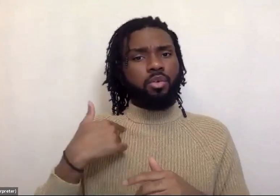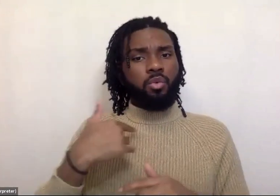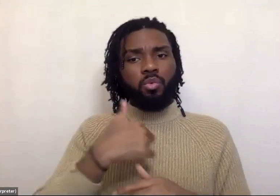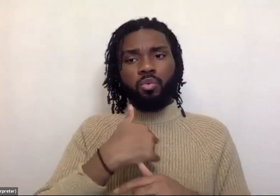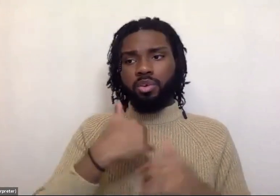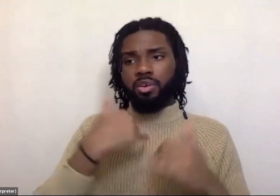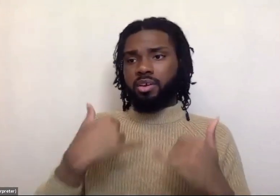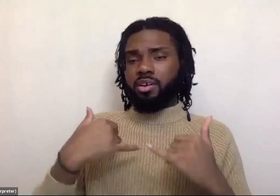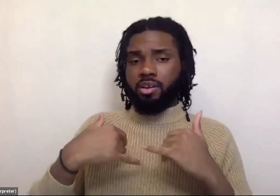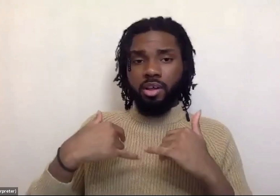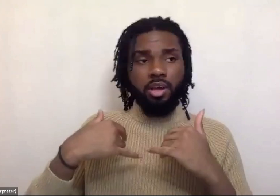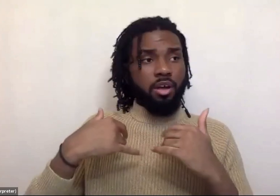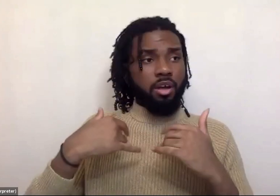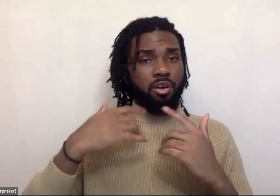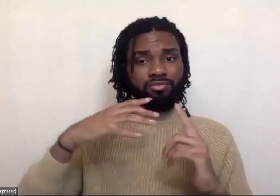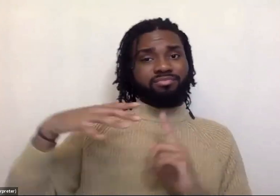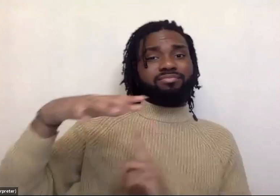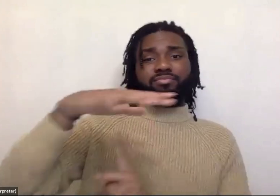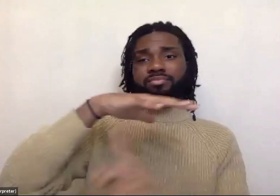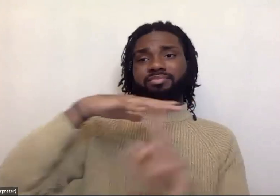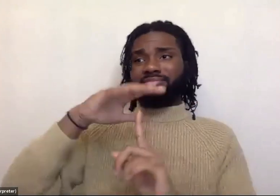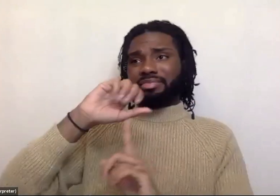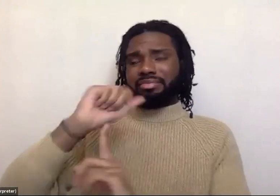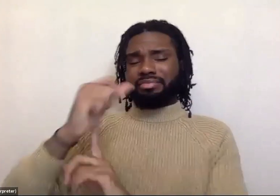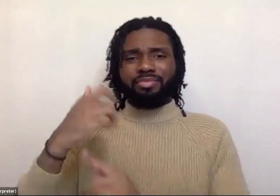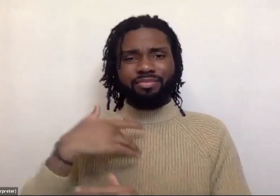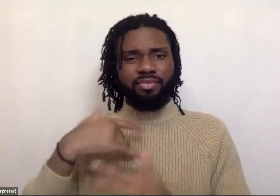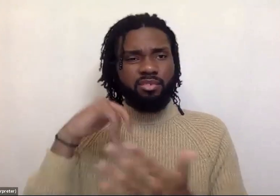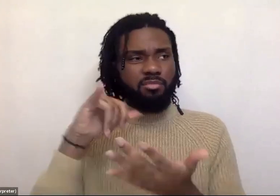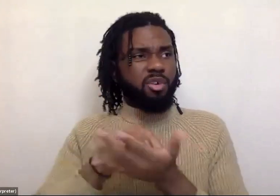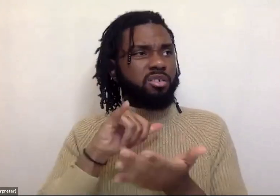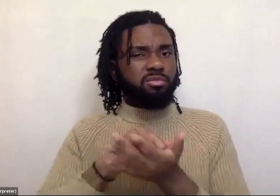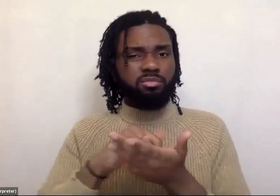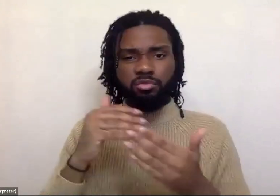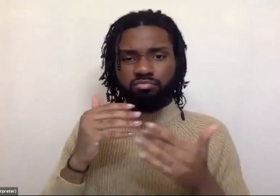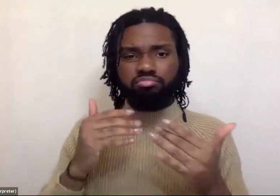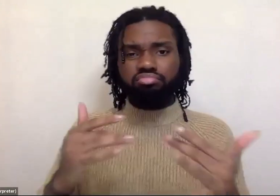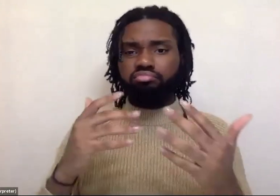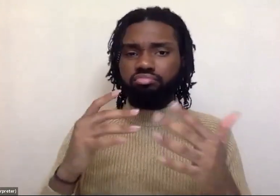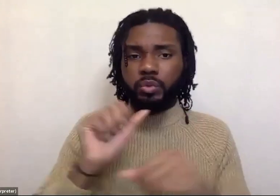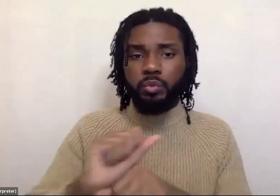seem impossible. Can you tell us about the production of the